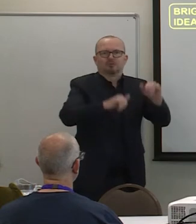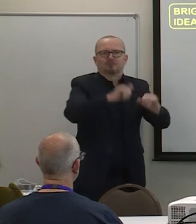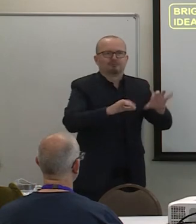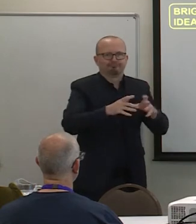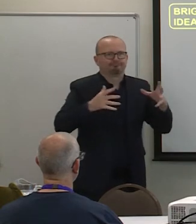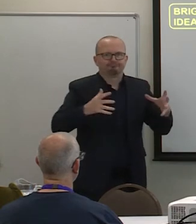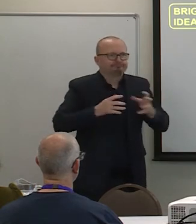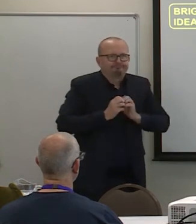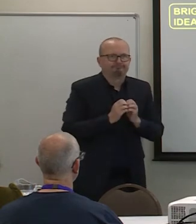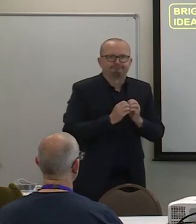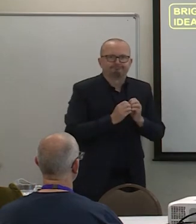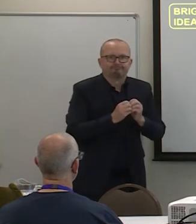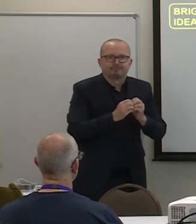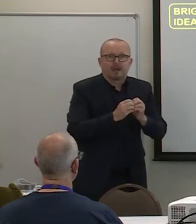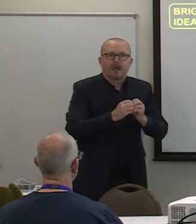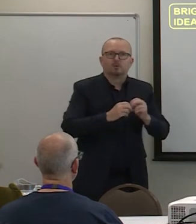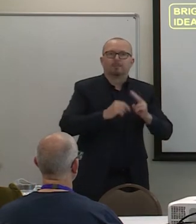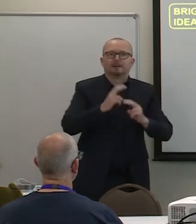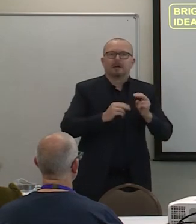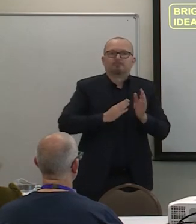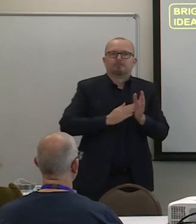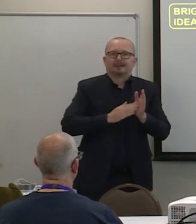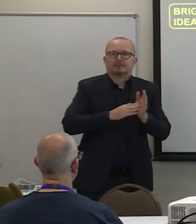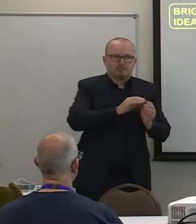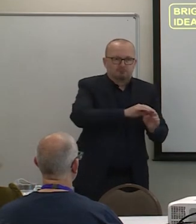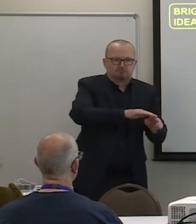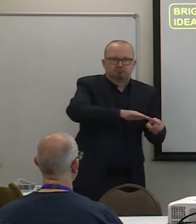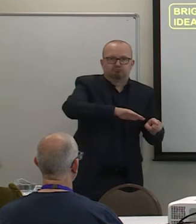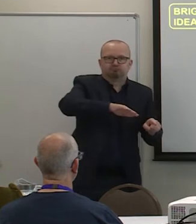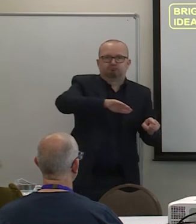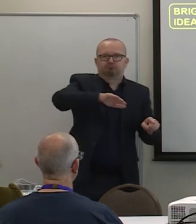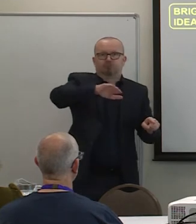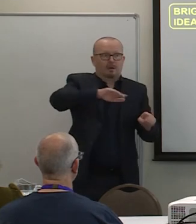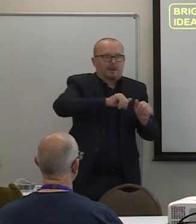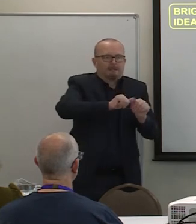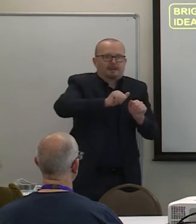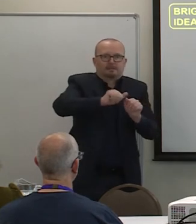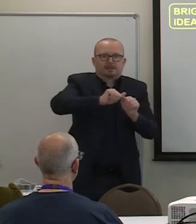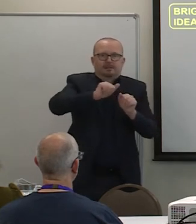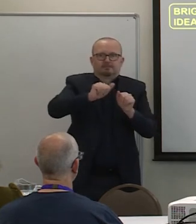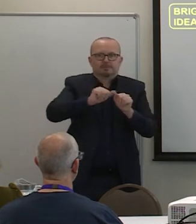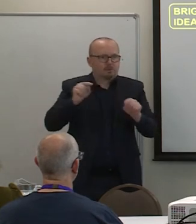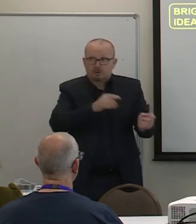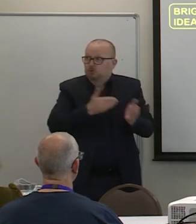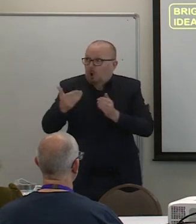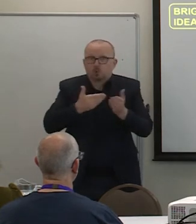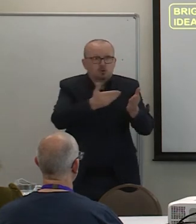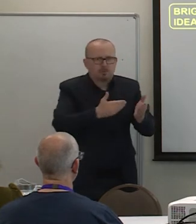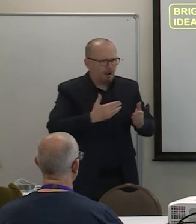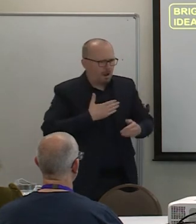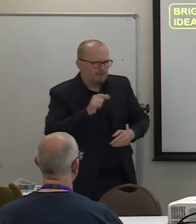doing cool stuff. And you build the momentum. You build a body of work. Things get better and better. People like what you've done. They talk about